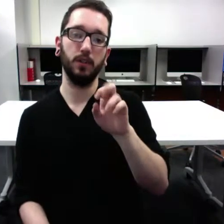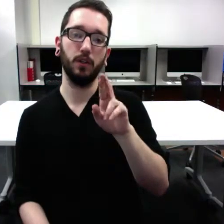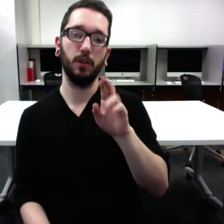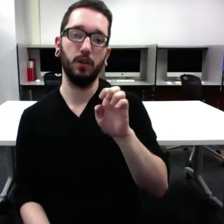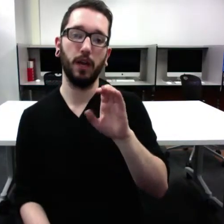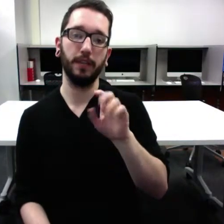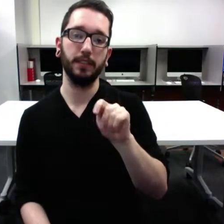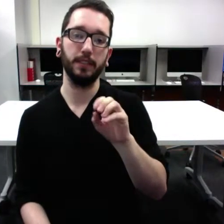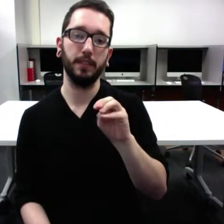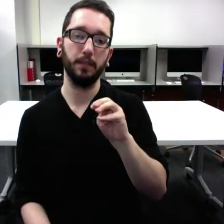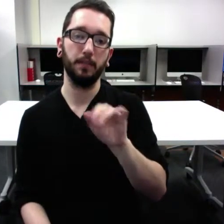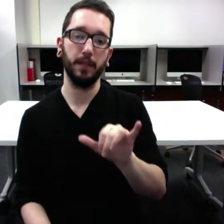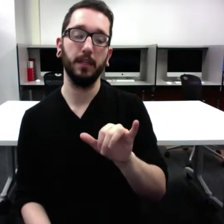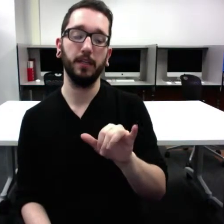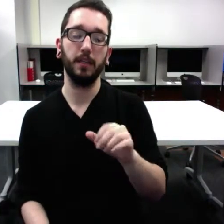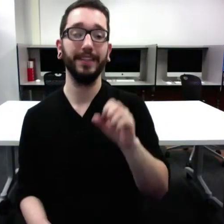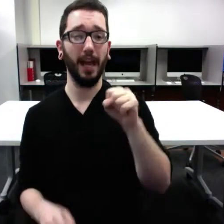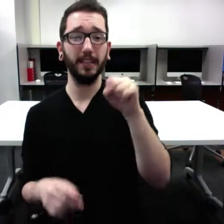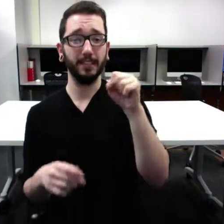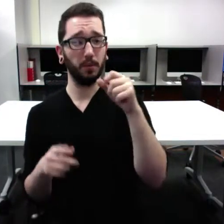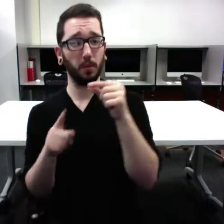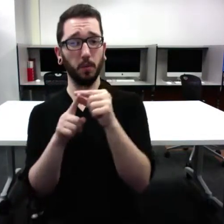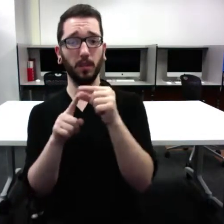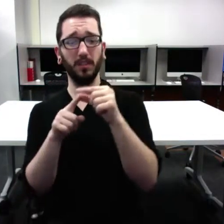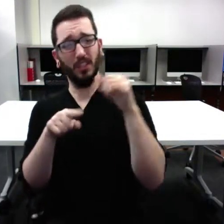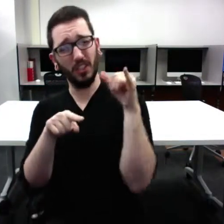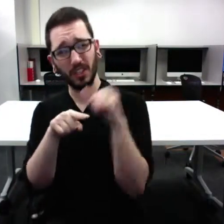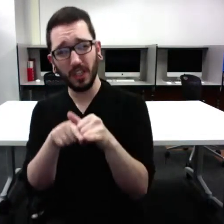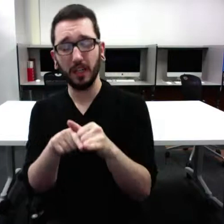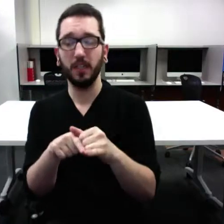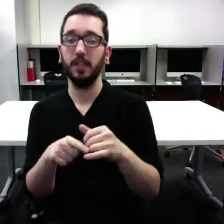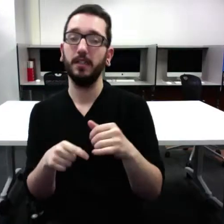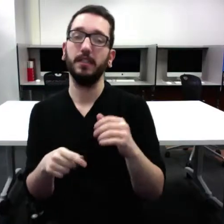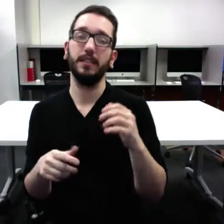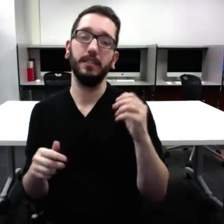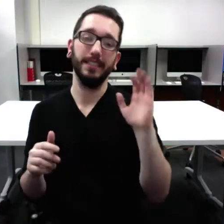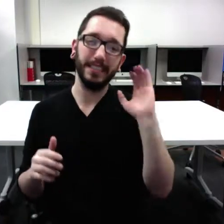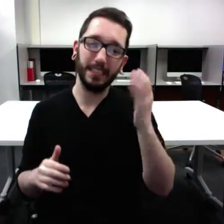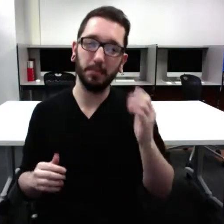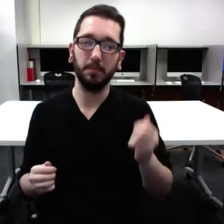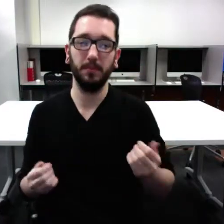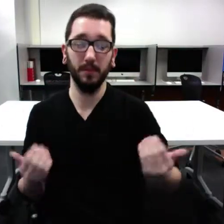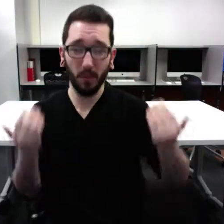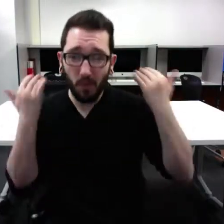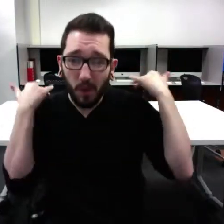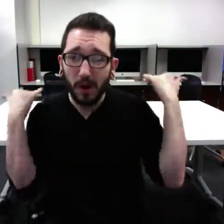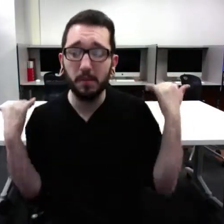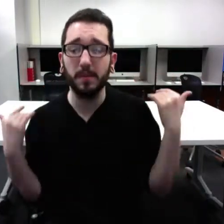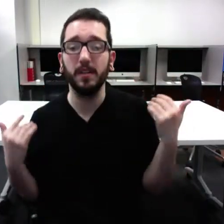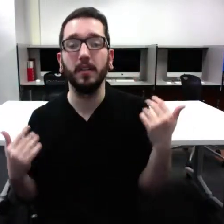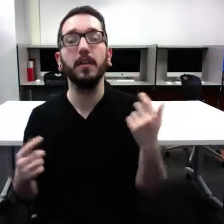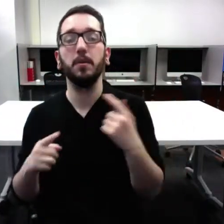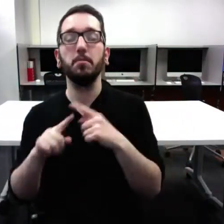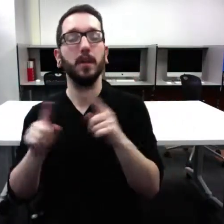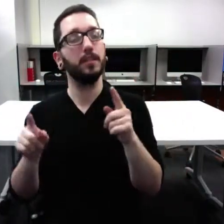Just because these words may look intimidating doesn't mean that they have to be. Simply learning basic